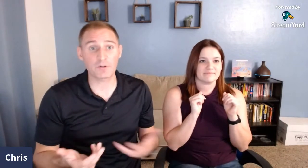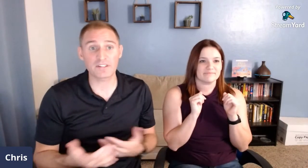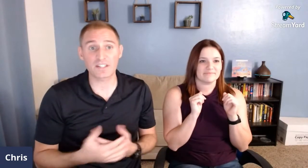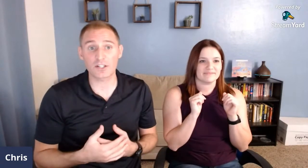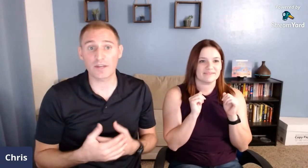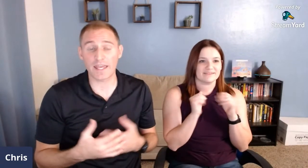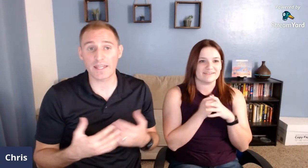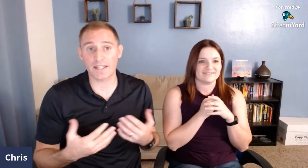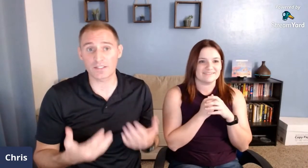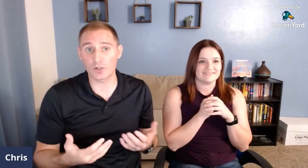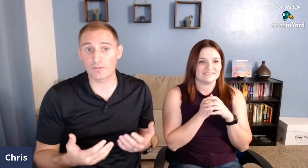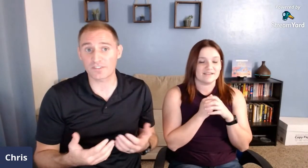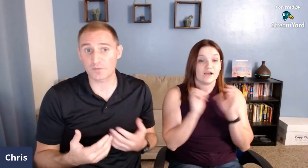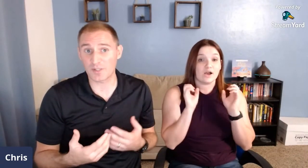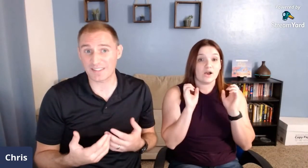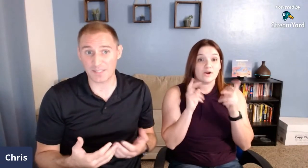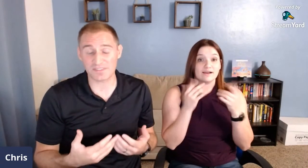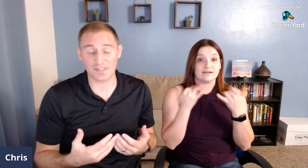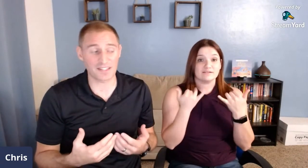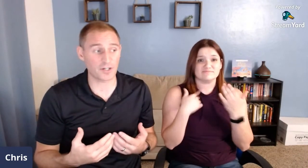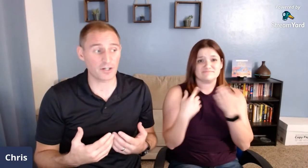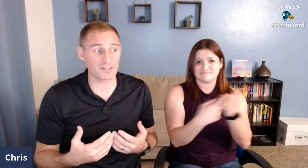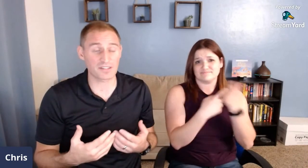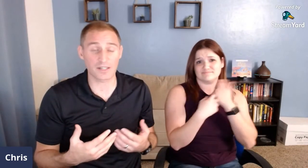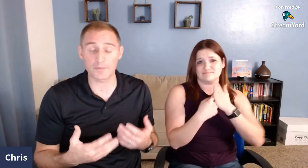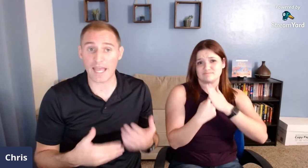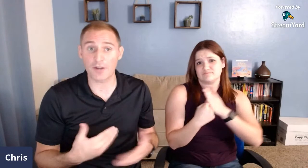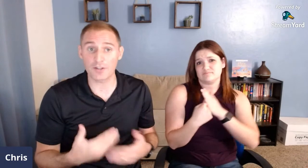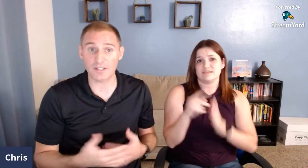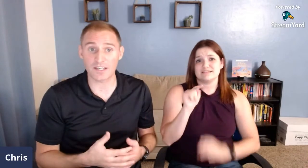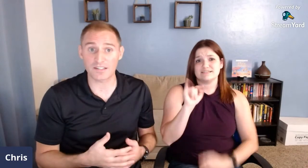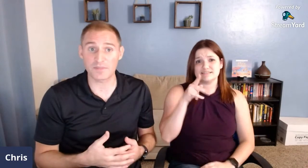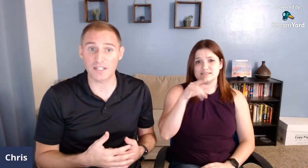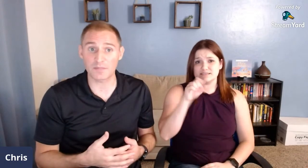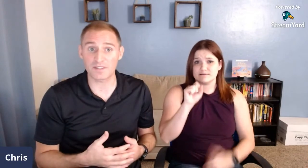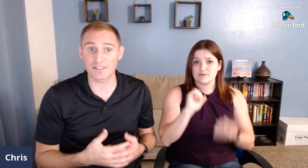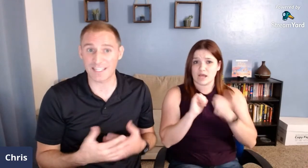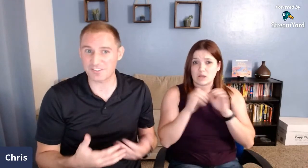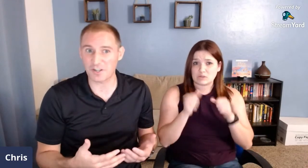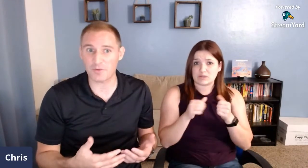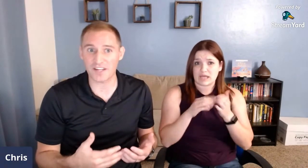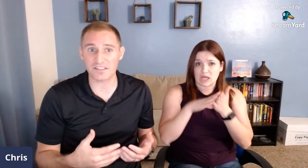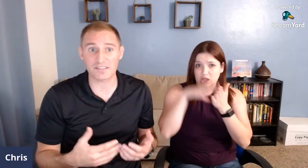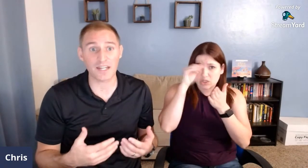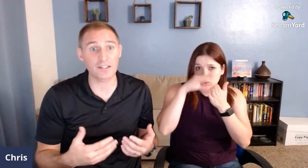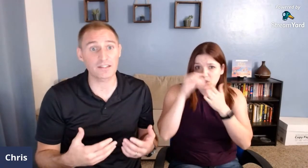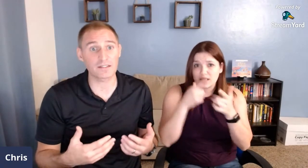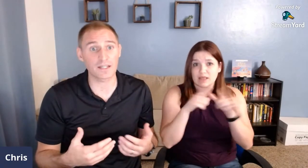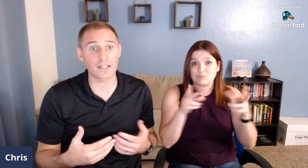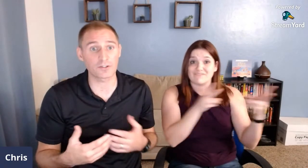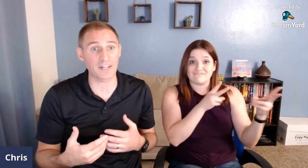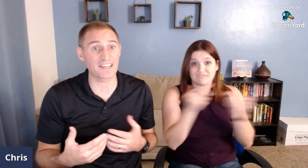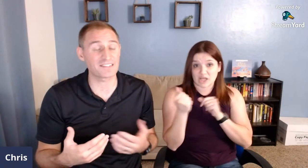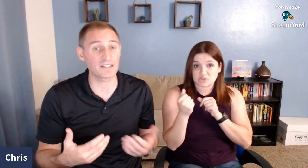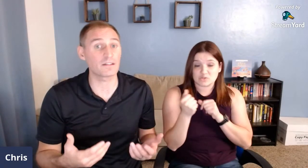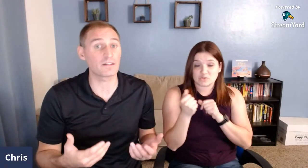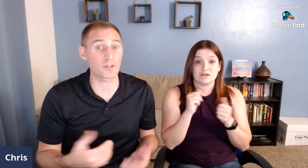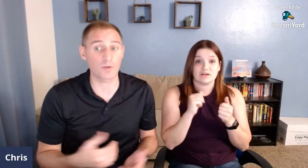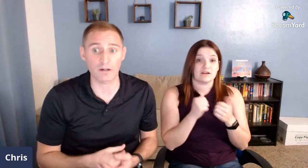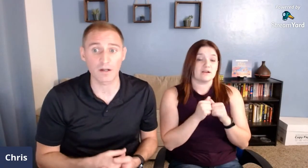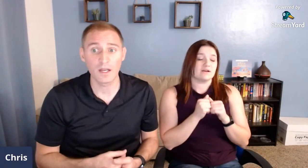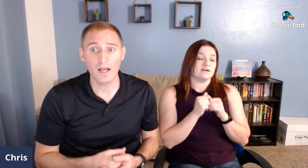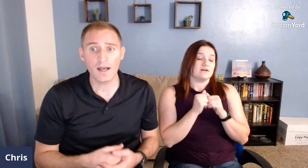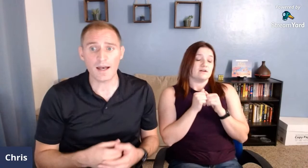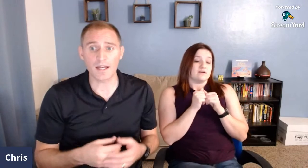So now we're just going to go ahead and go over some quick tips as far as how you can kind of speed up the language learning process and how you can learn ASL a